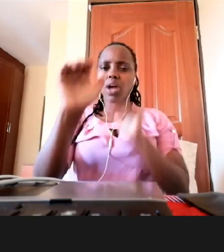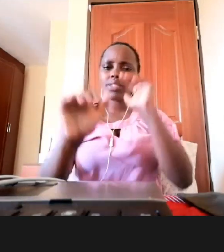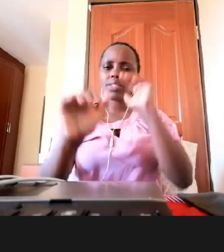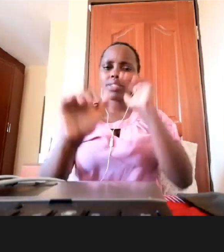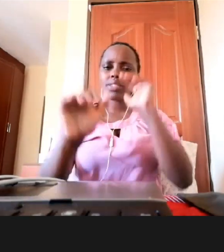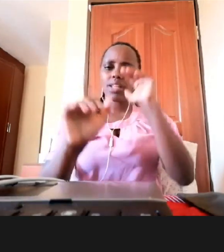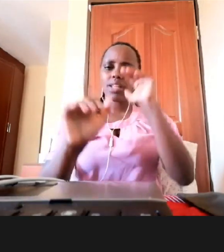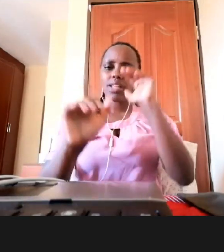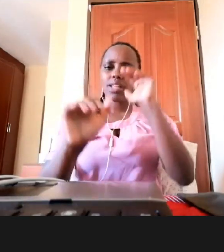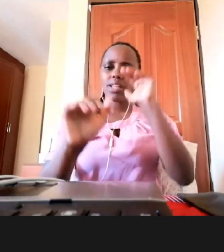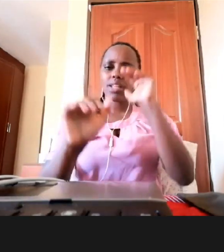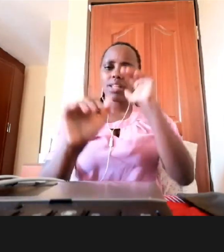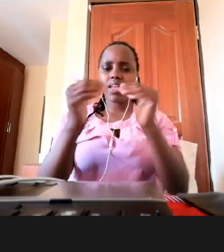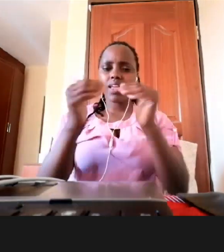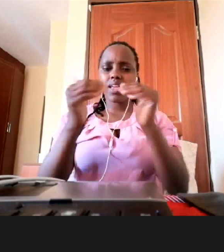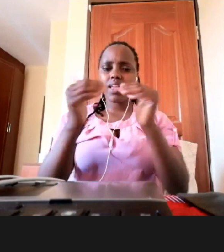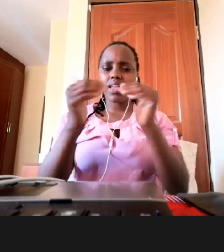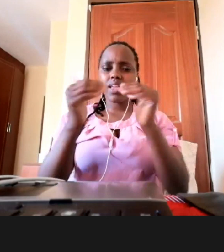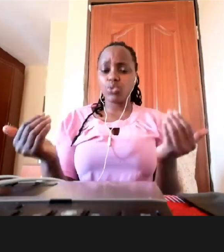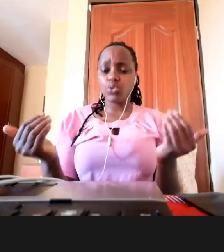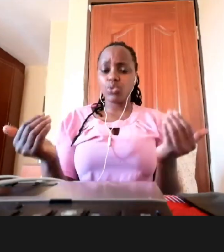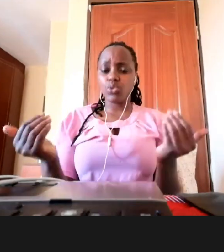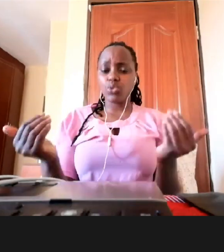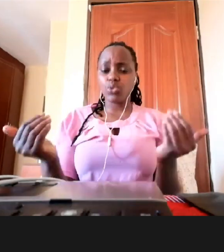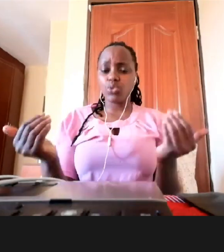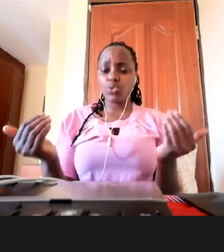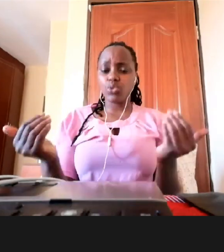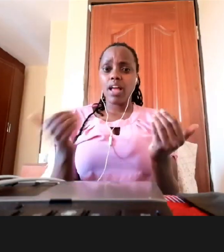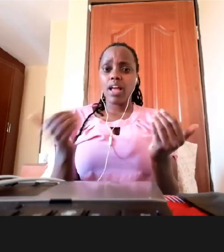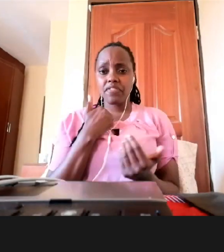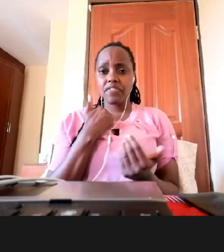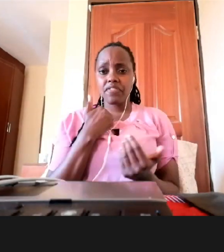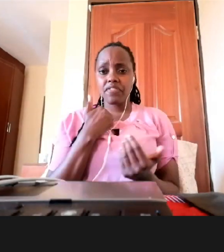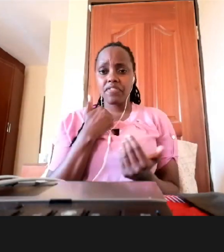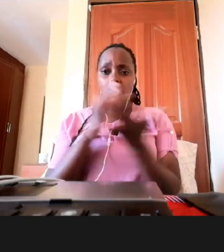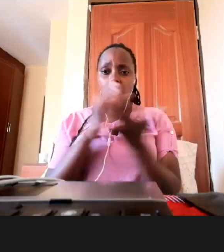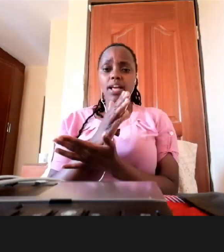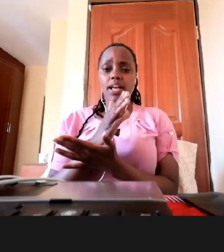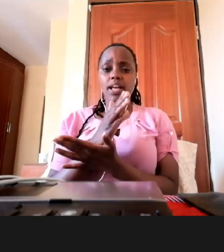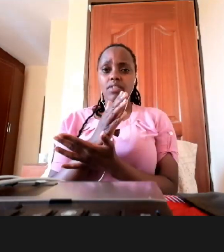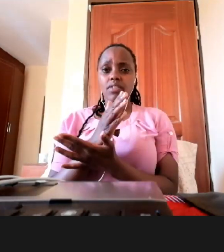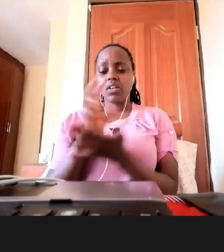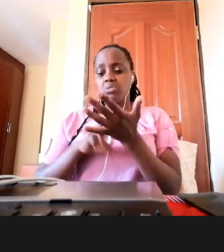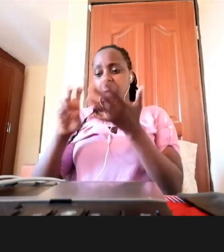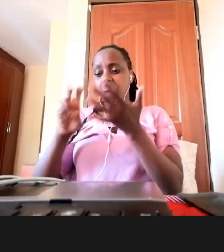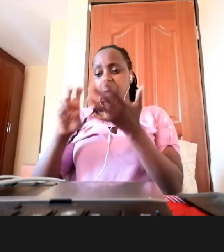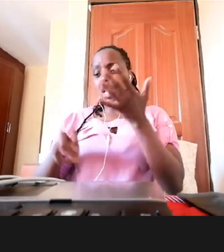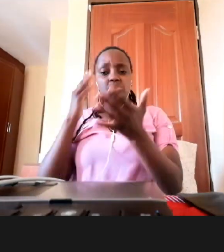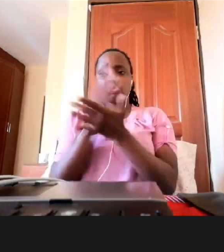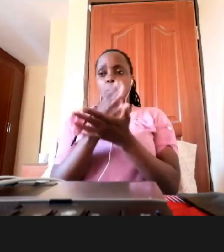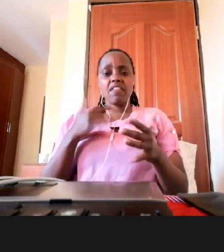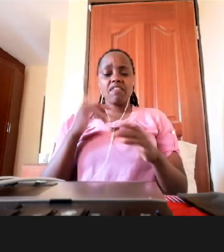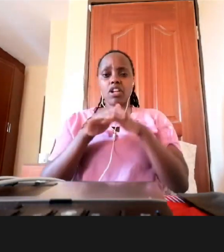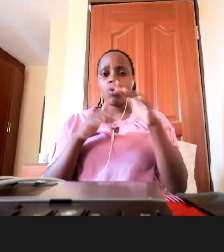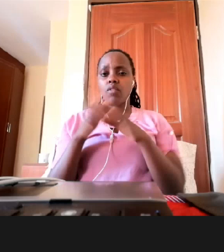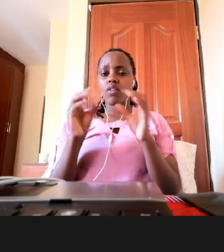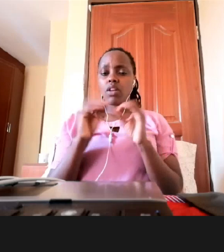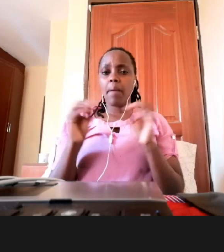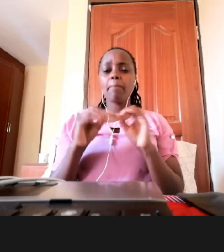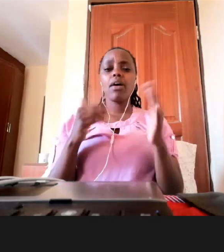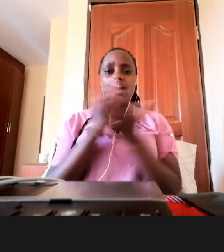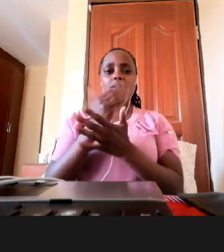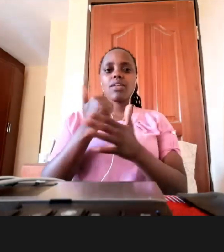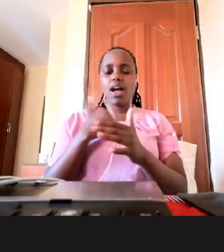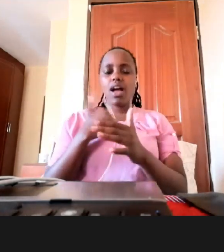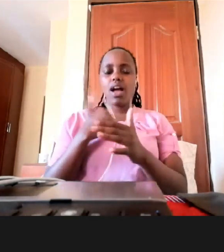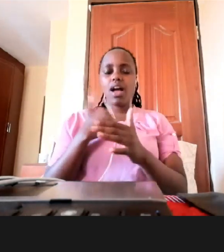children that they had the right to back out, to stop at any given time. And